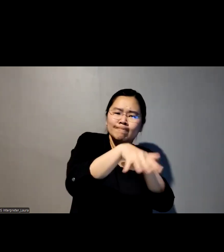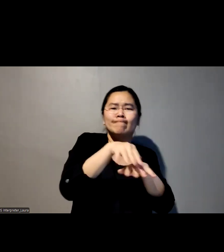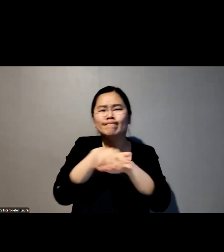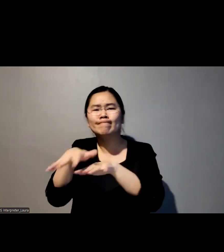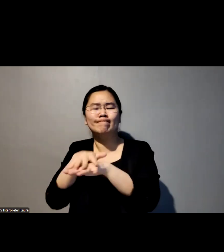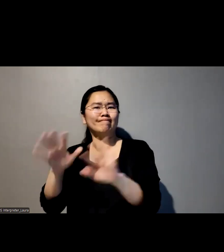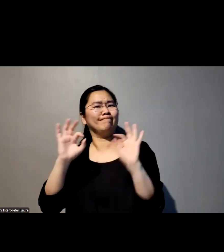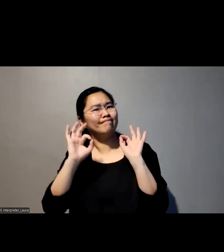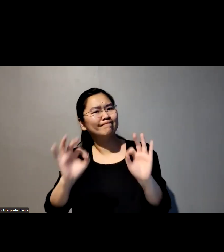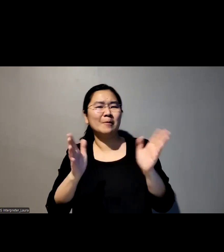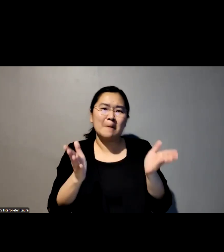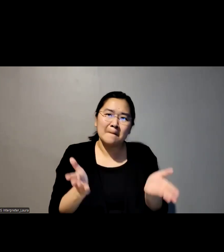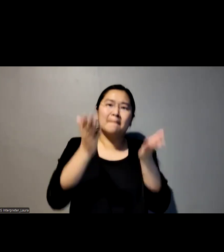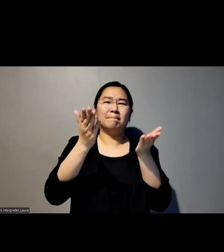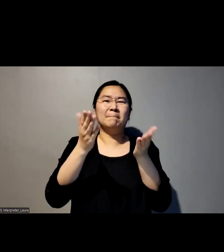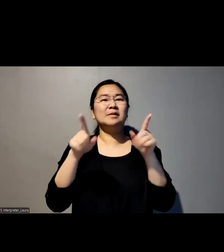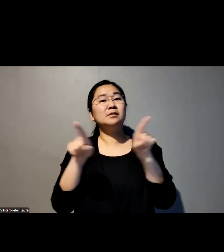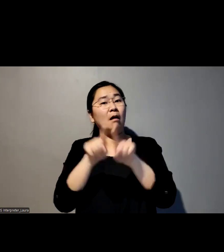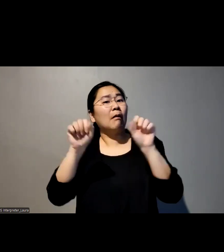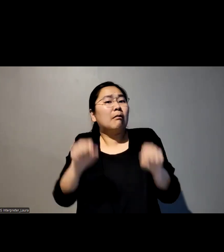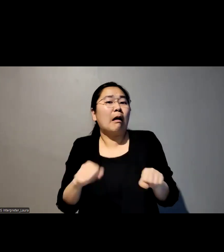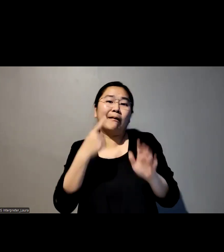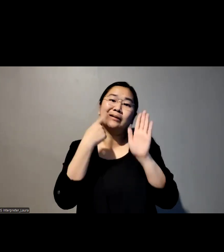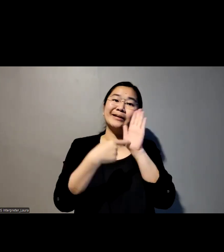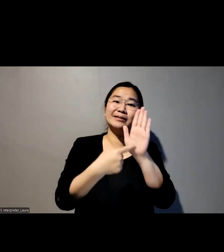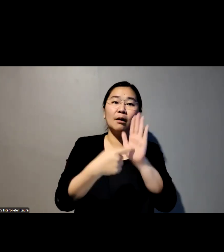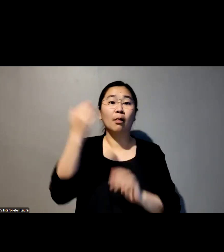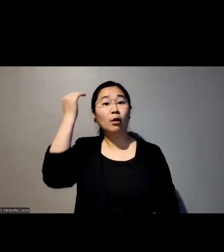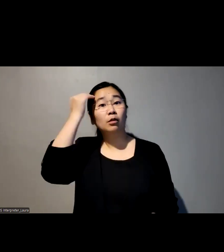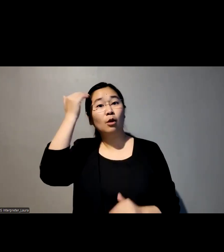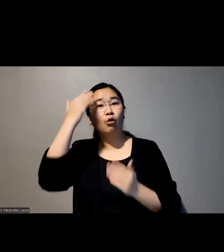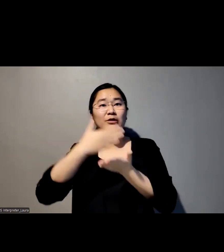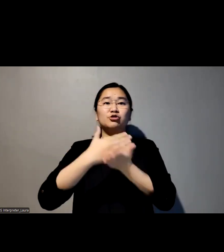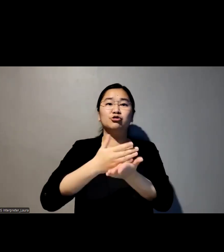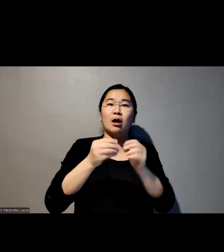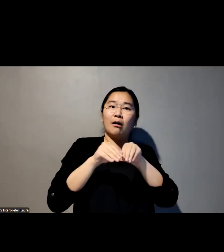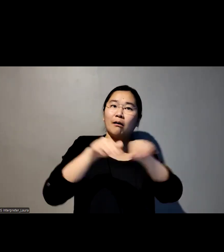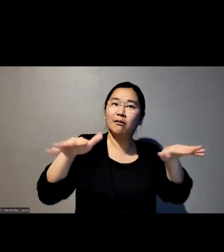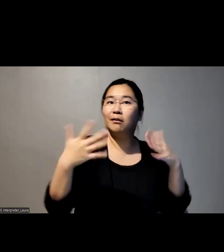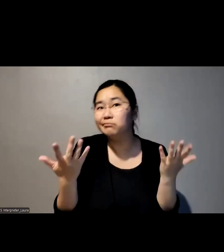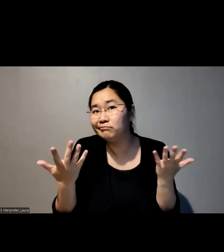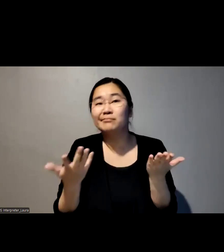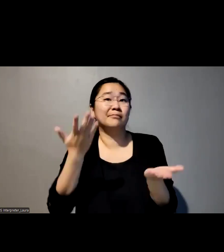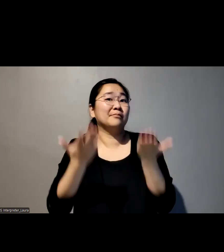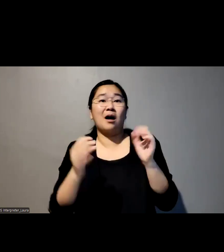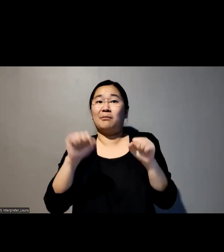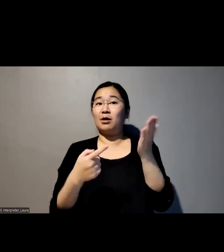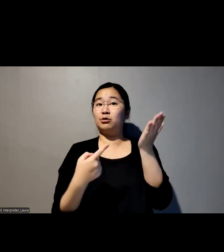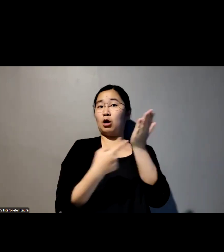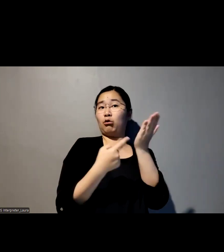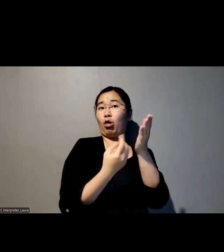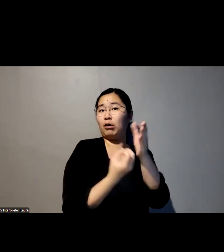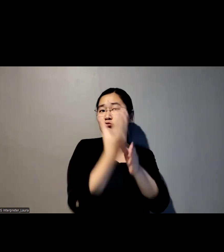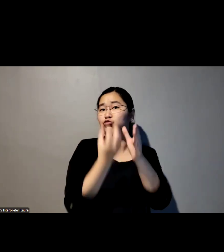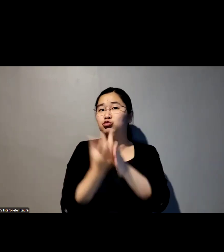a huge enabler for the kind of changes that we need to see in order to effect effective